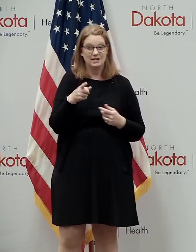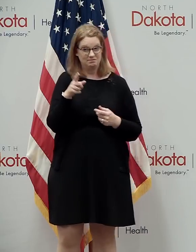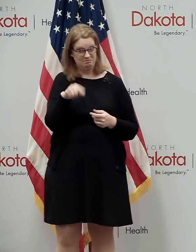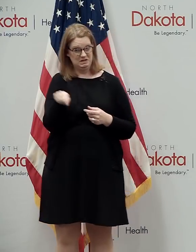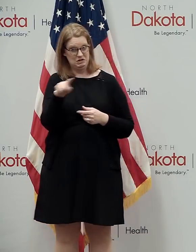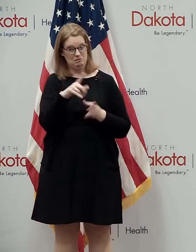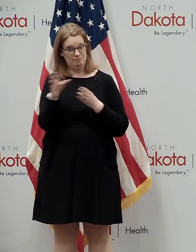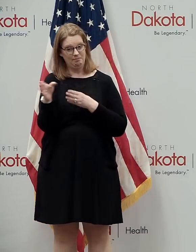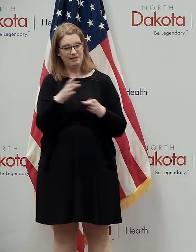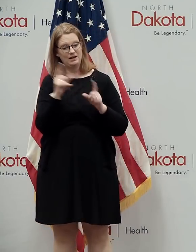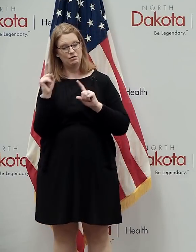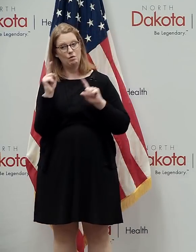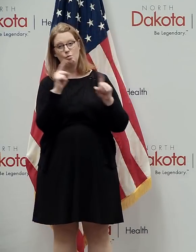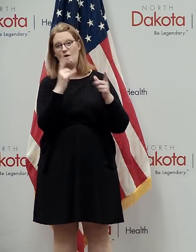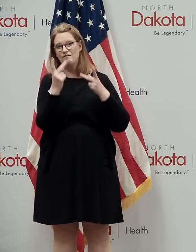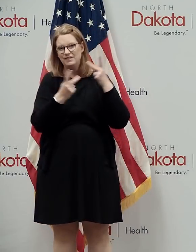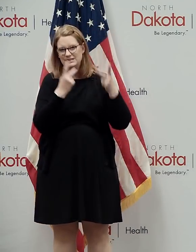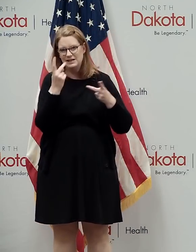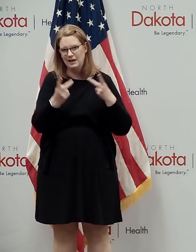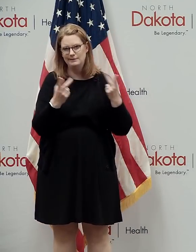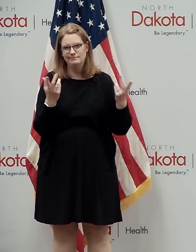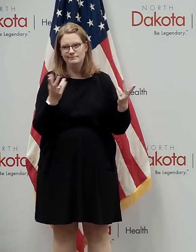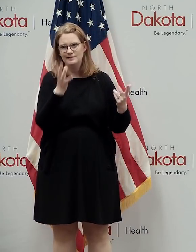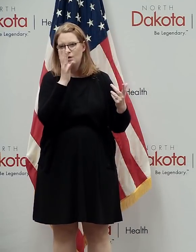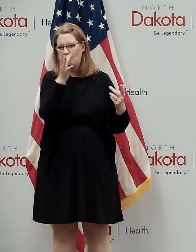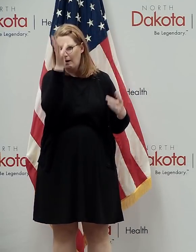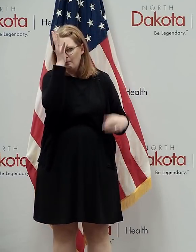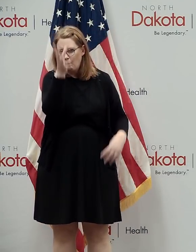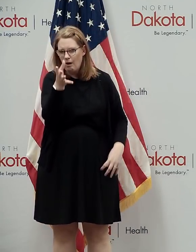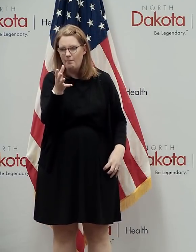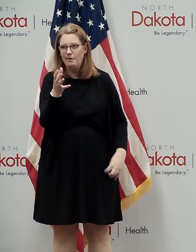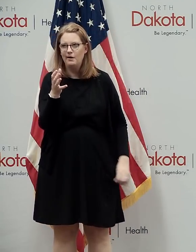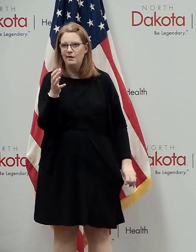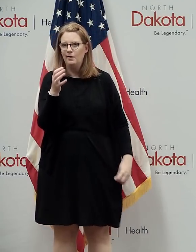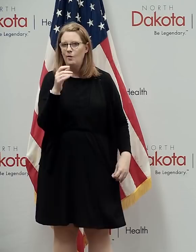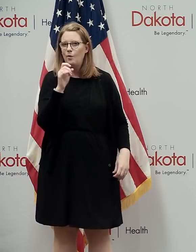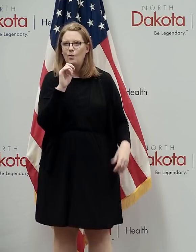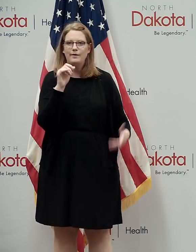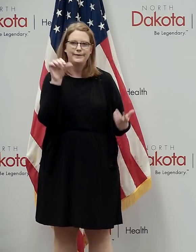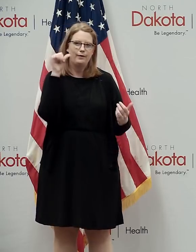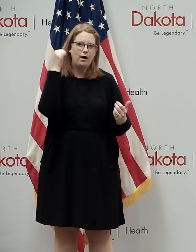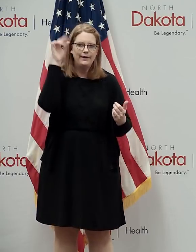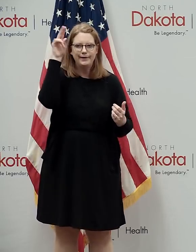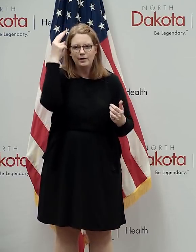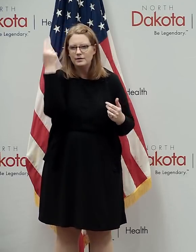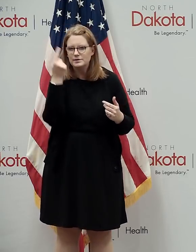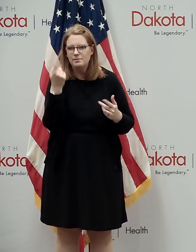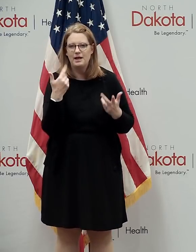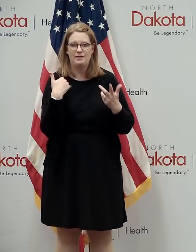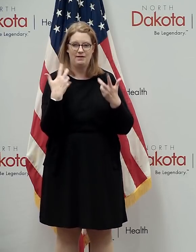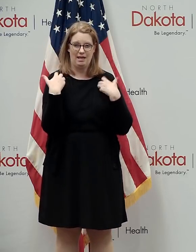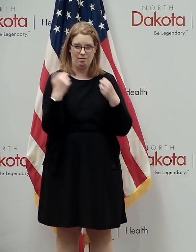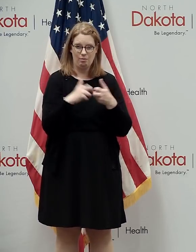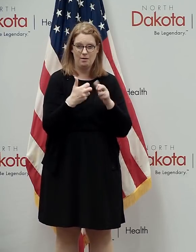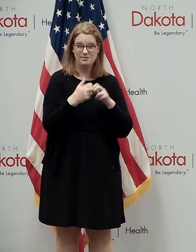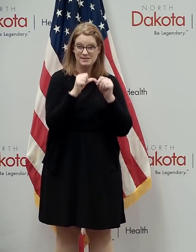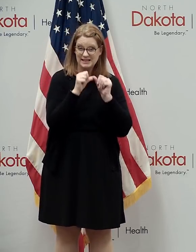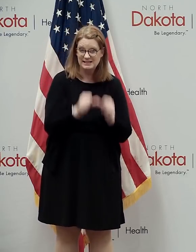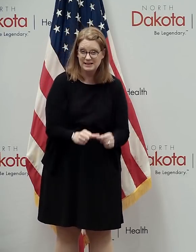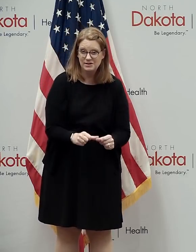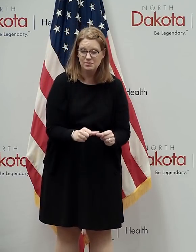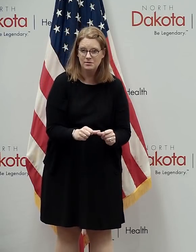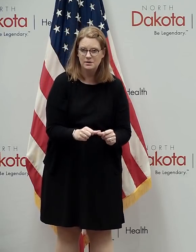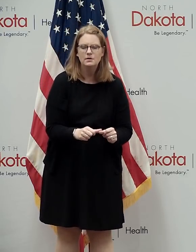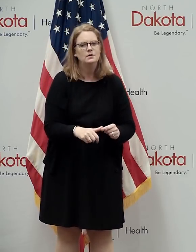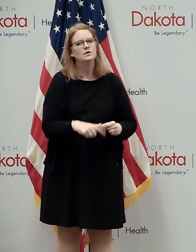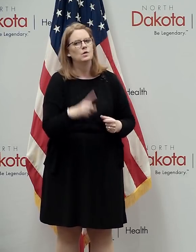on visiting aging grandparents or loved ones that may have underlying health conditions, a really good idea to think